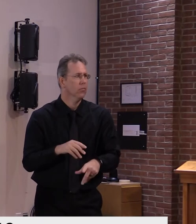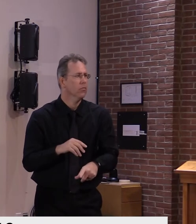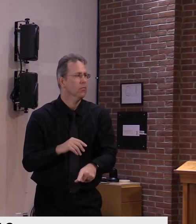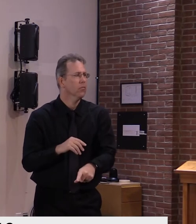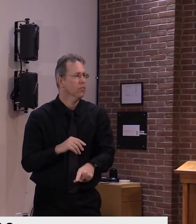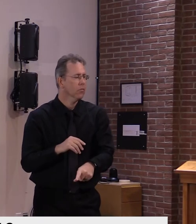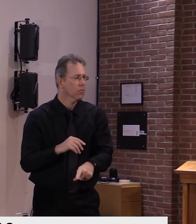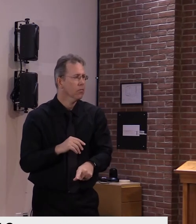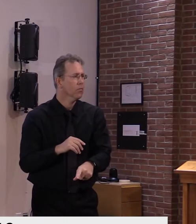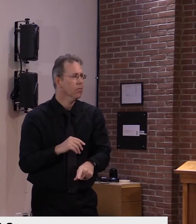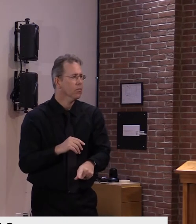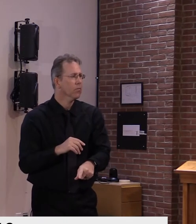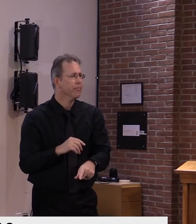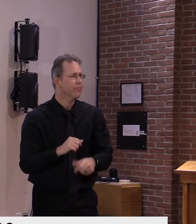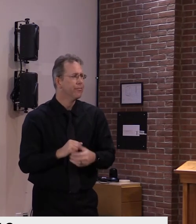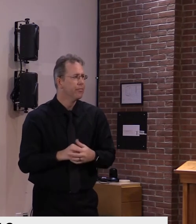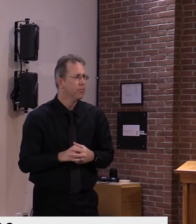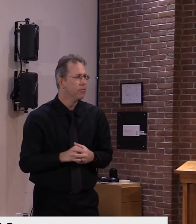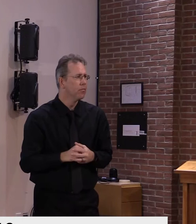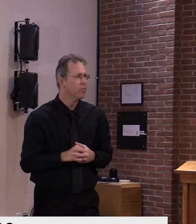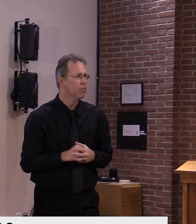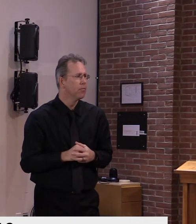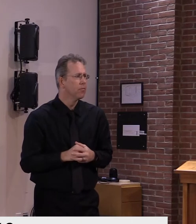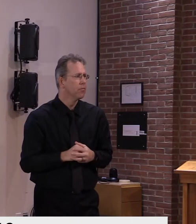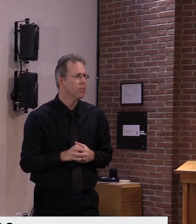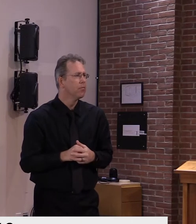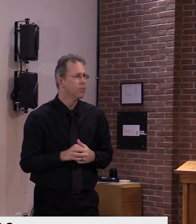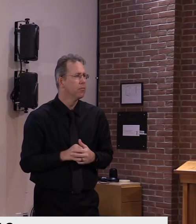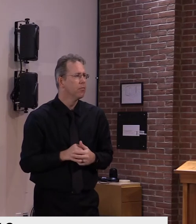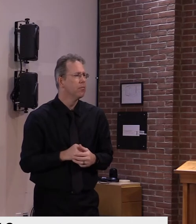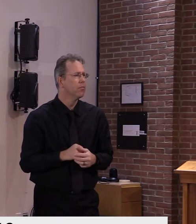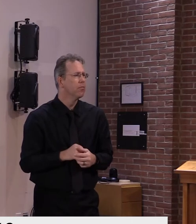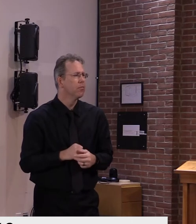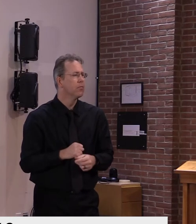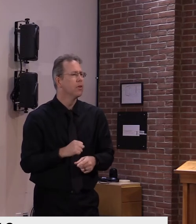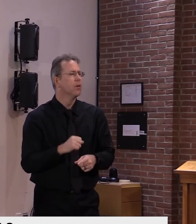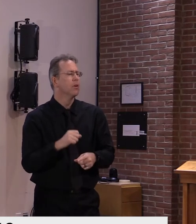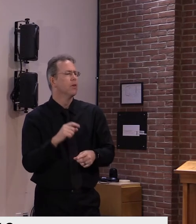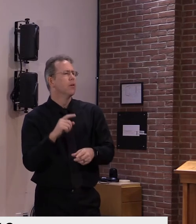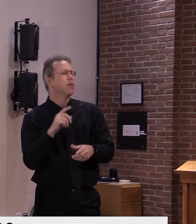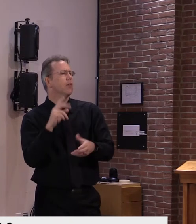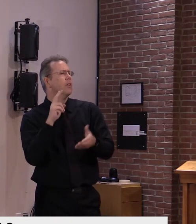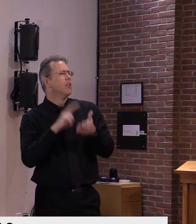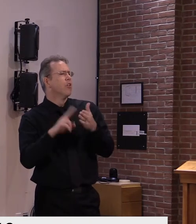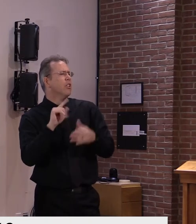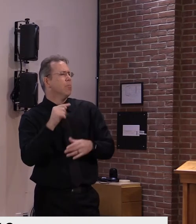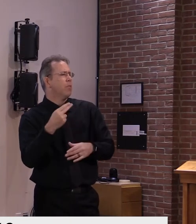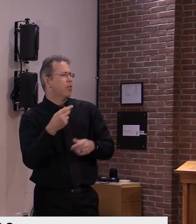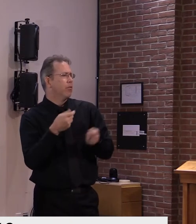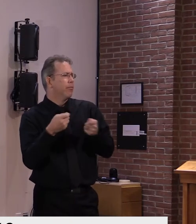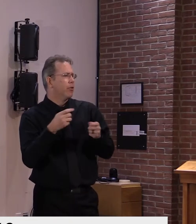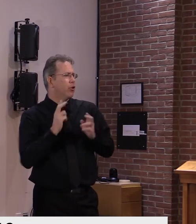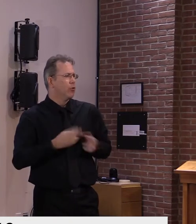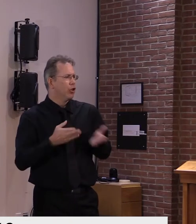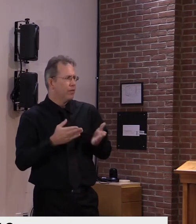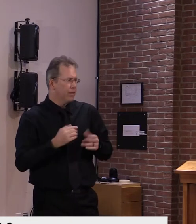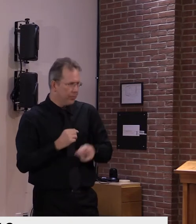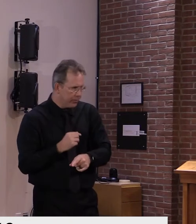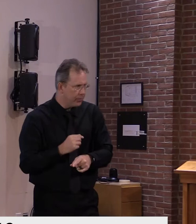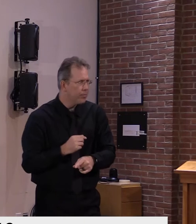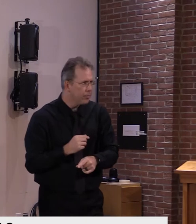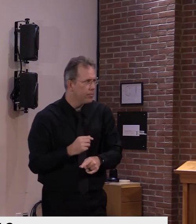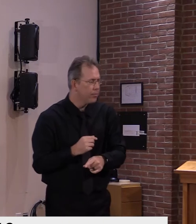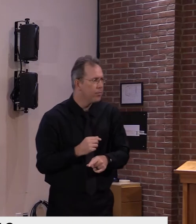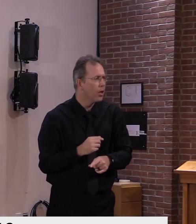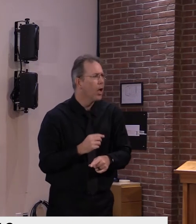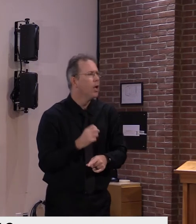Governor, you're absolutely right. I mean, that situation was breaking. I was getting texts during the press conference